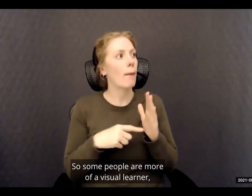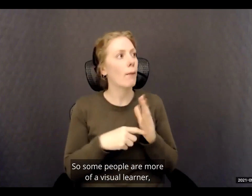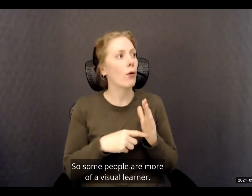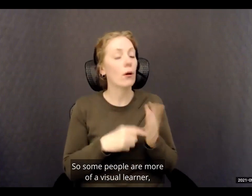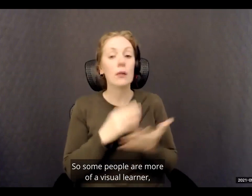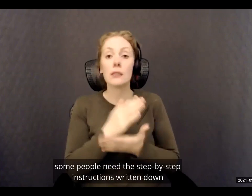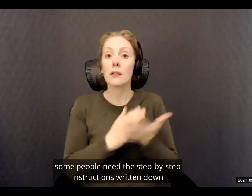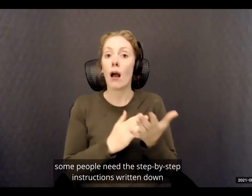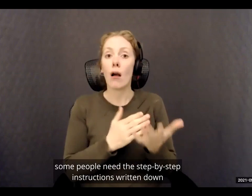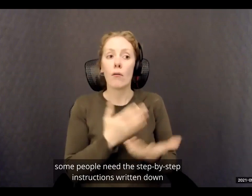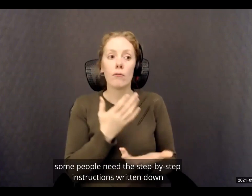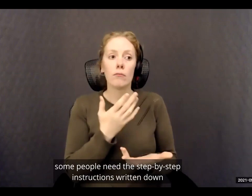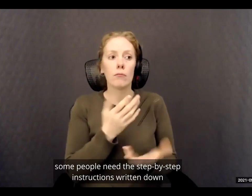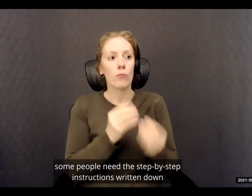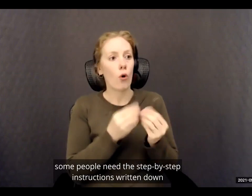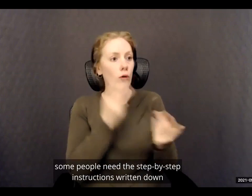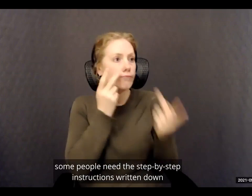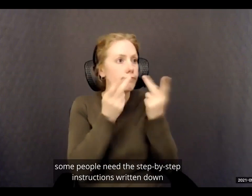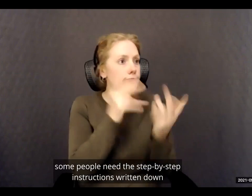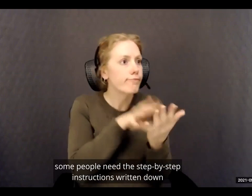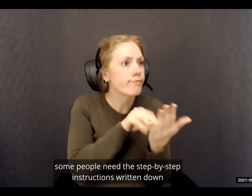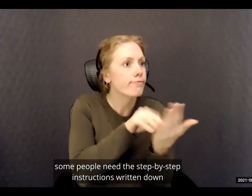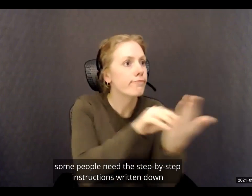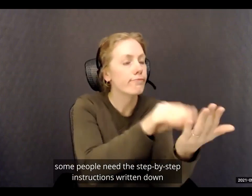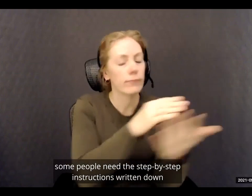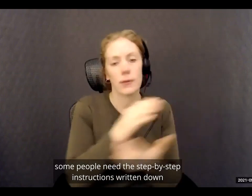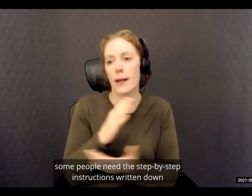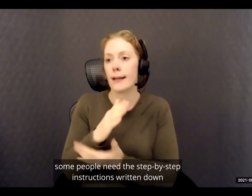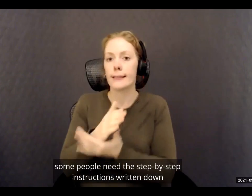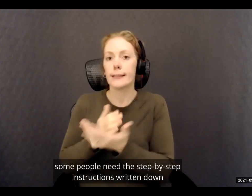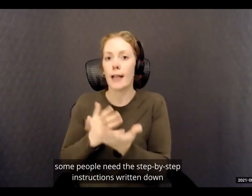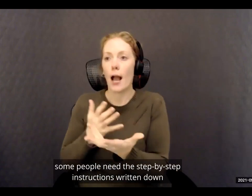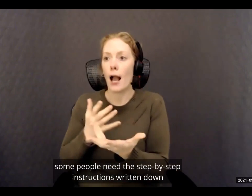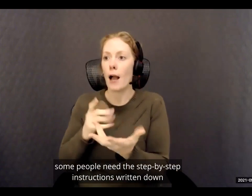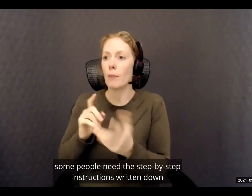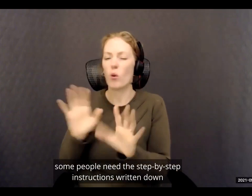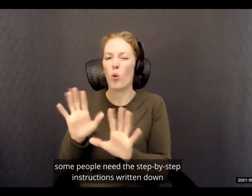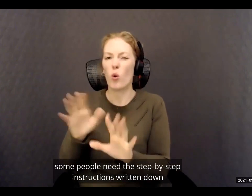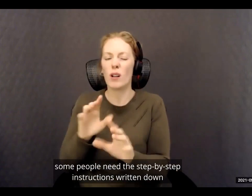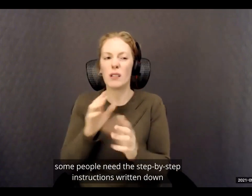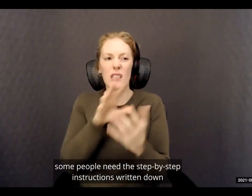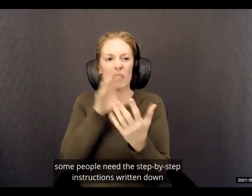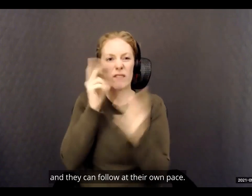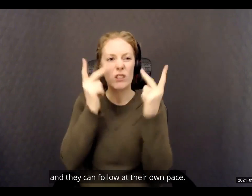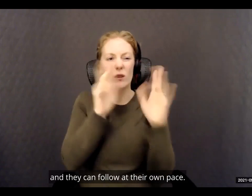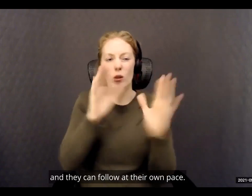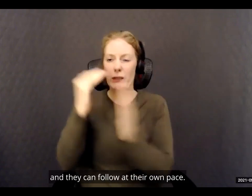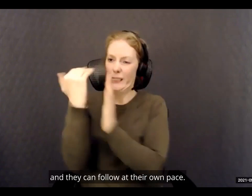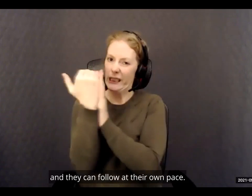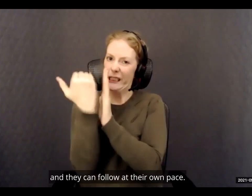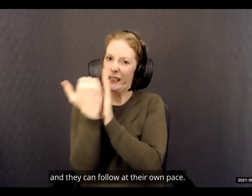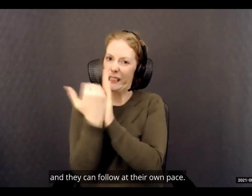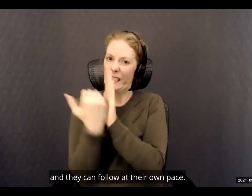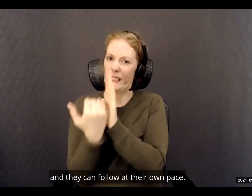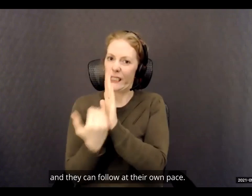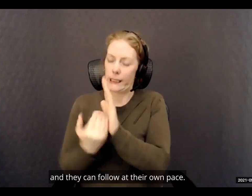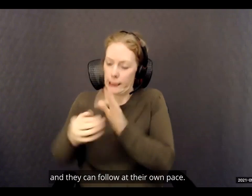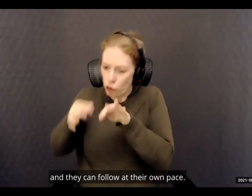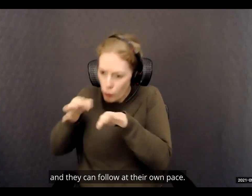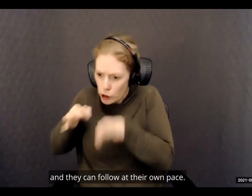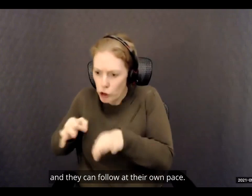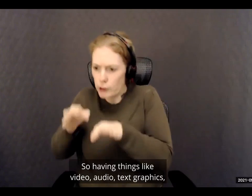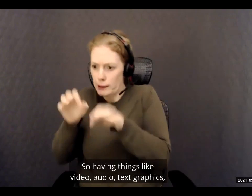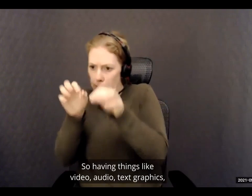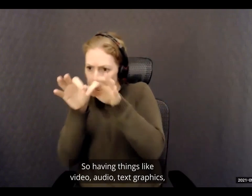visual learner. Some people need the step-by-step instructions written down and they can follow at their own